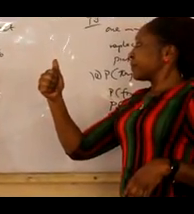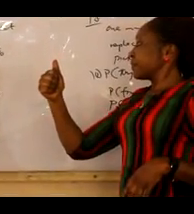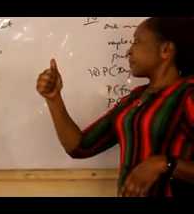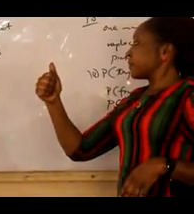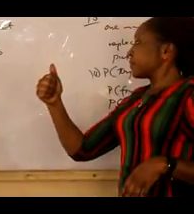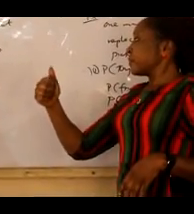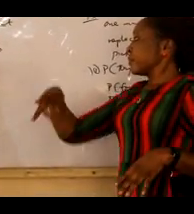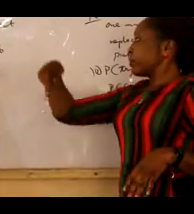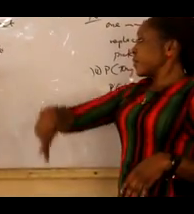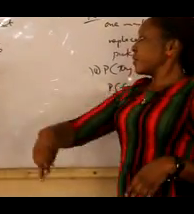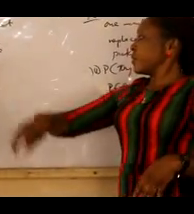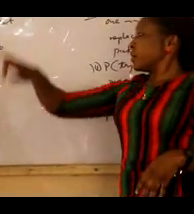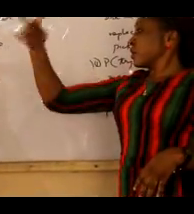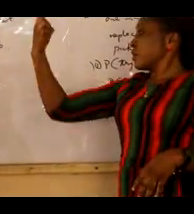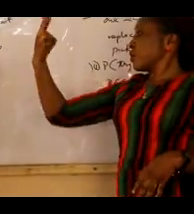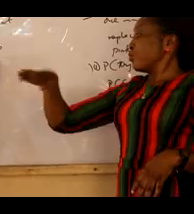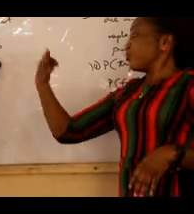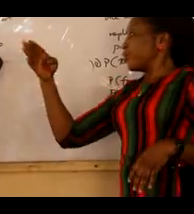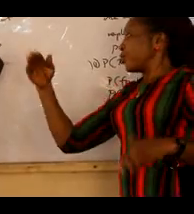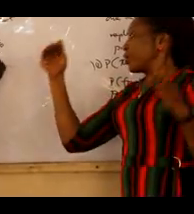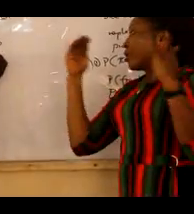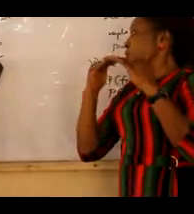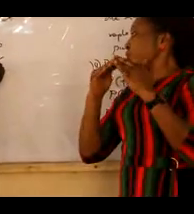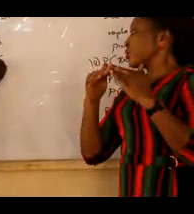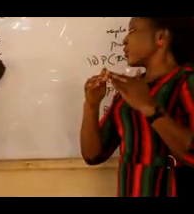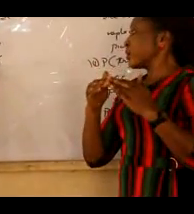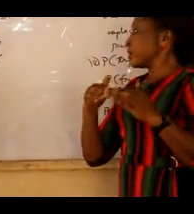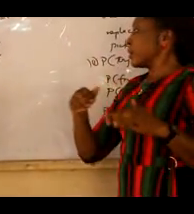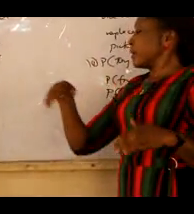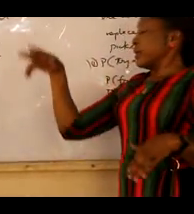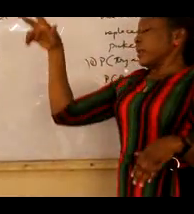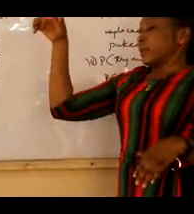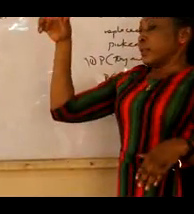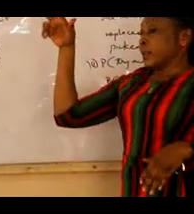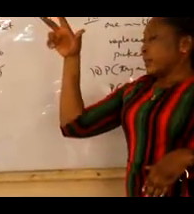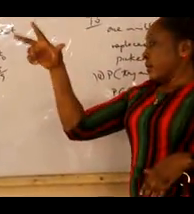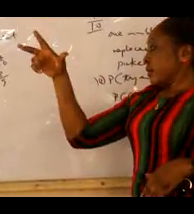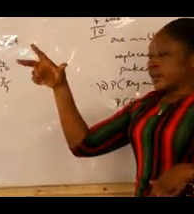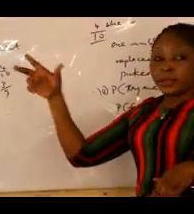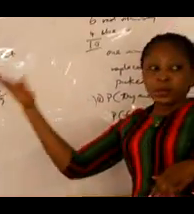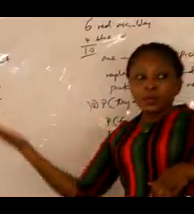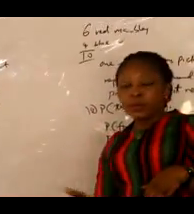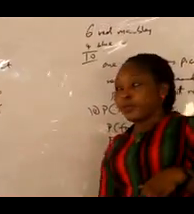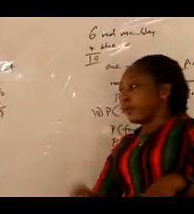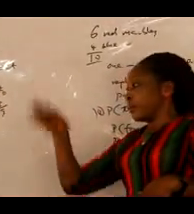blue will be equal to 3 over 9. Why 3 over